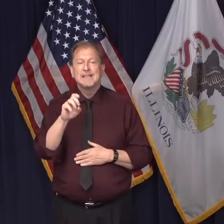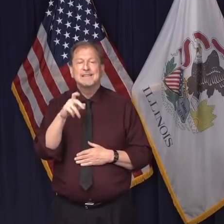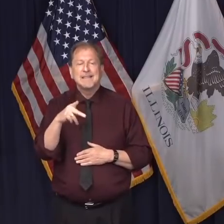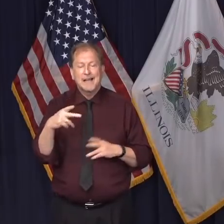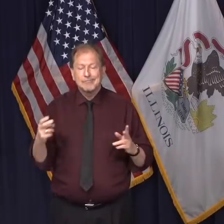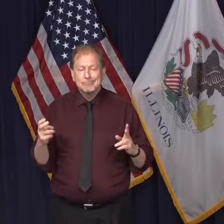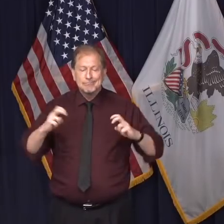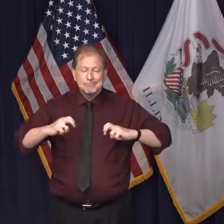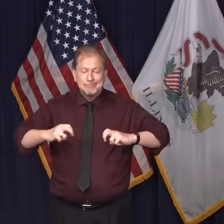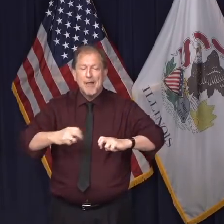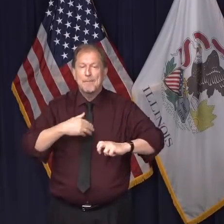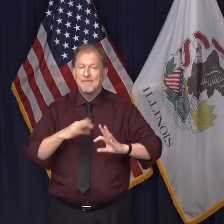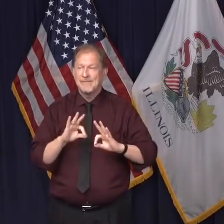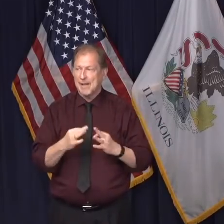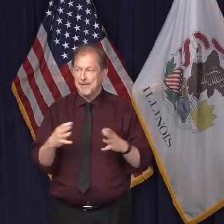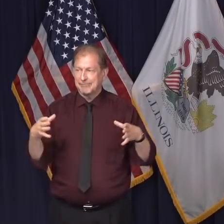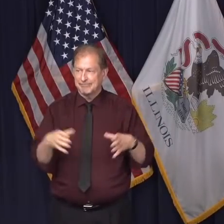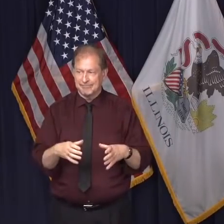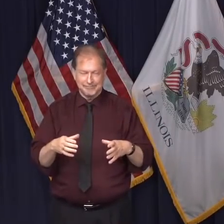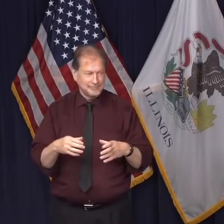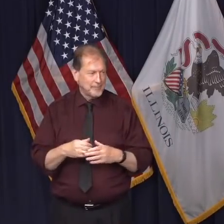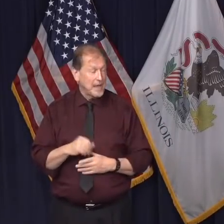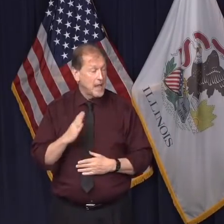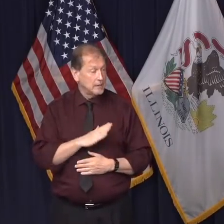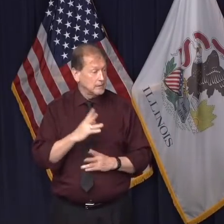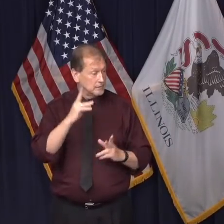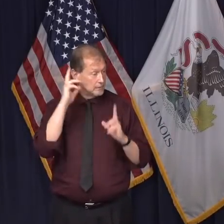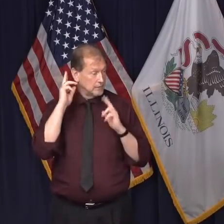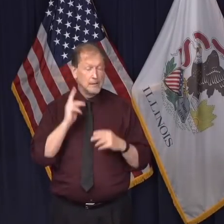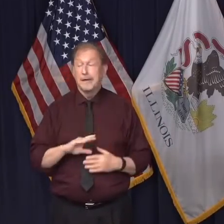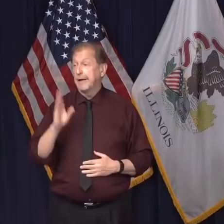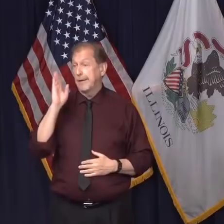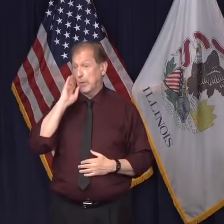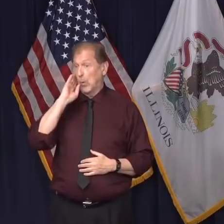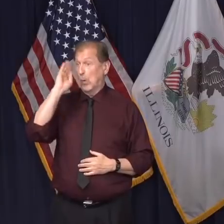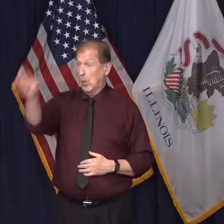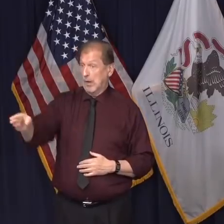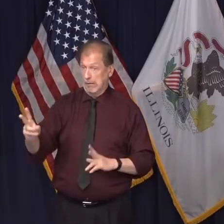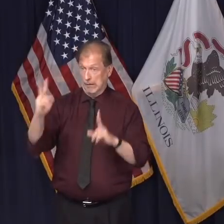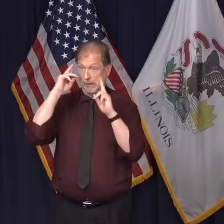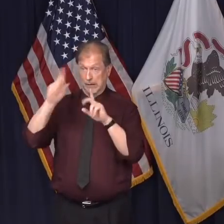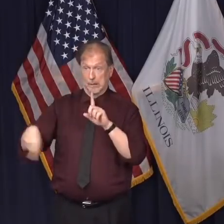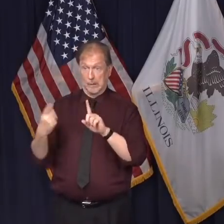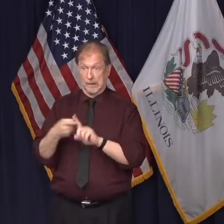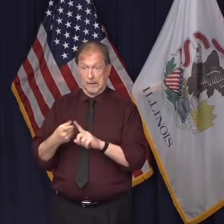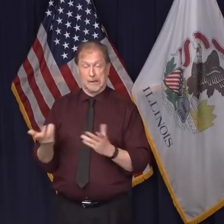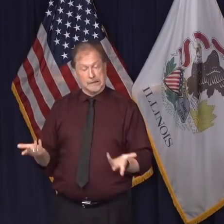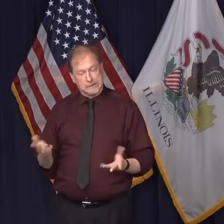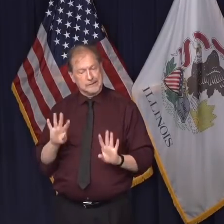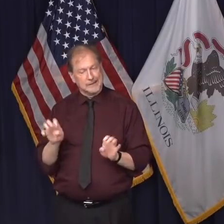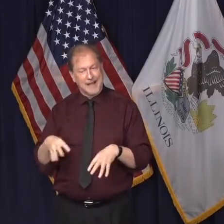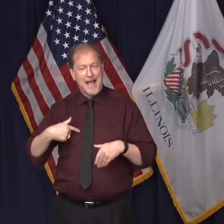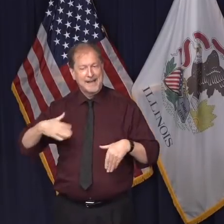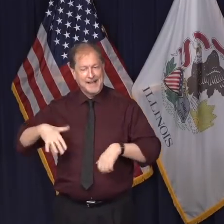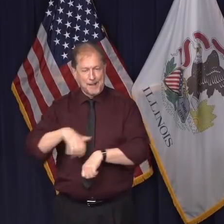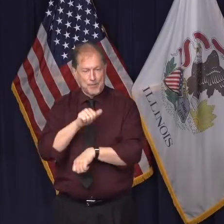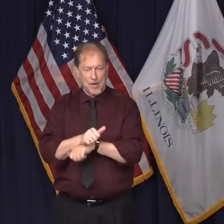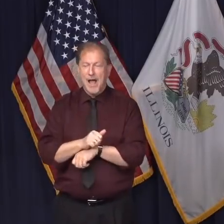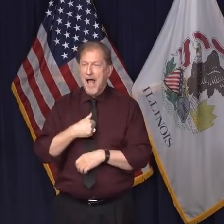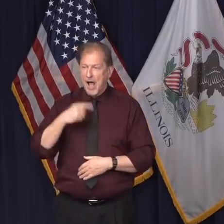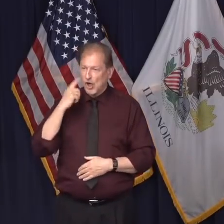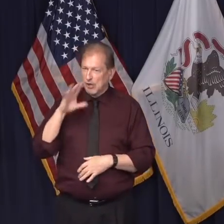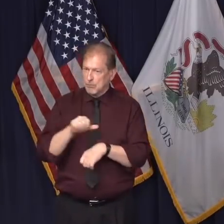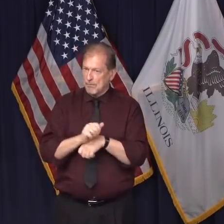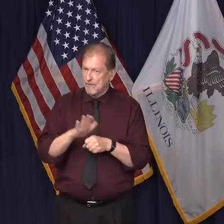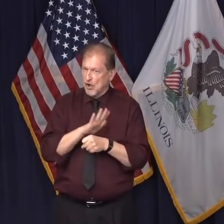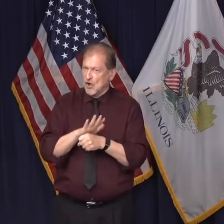our family together. Oh, I'm going to get my hair cut at some point. I don't have an appointment yet, and I understand that appointments are hard to come